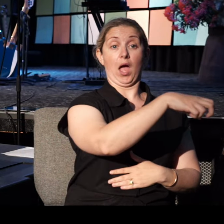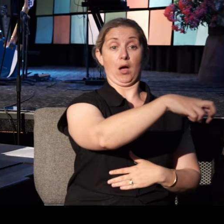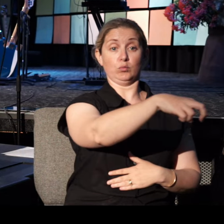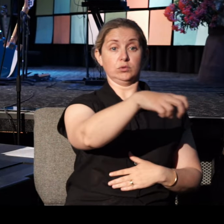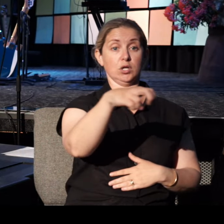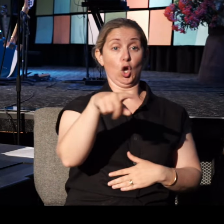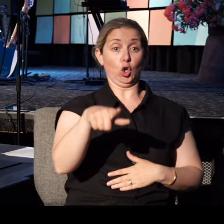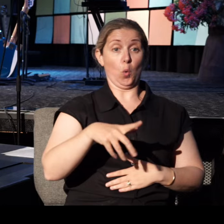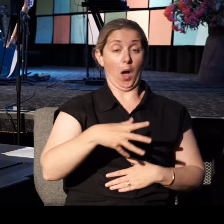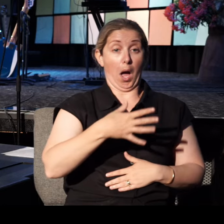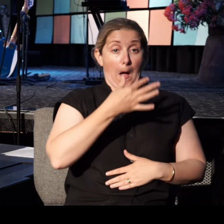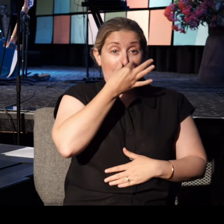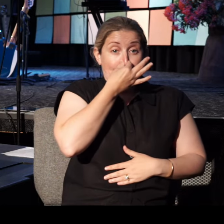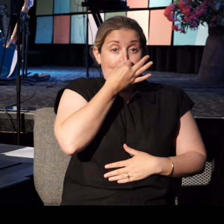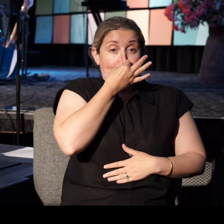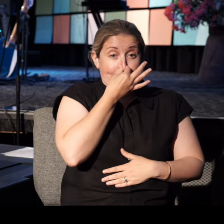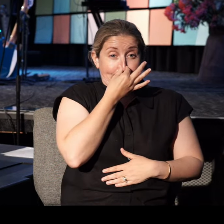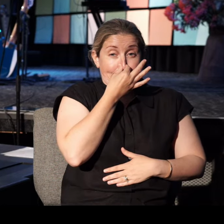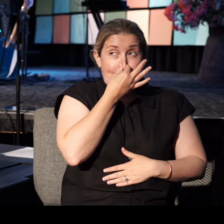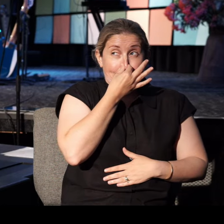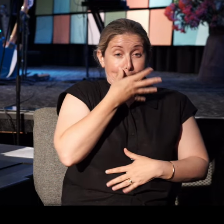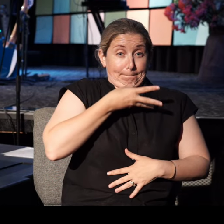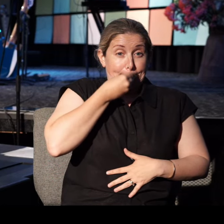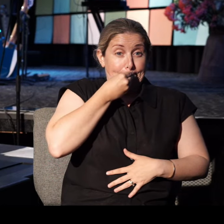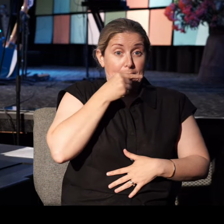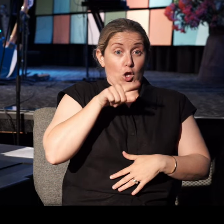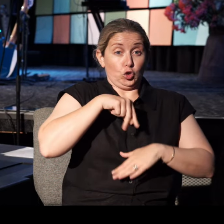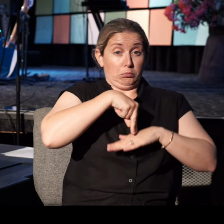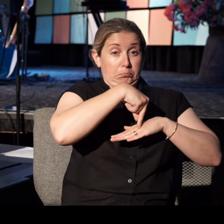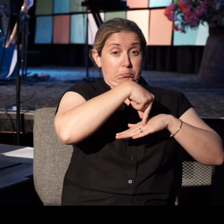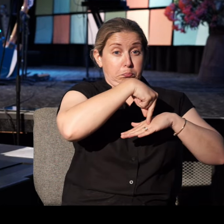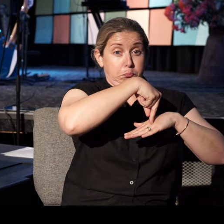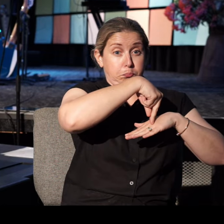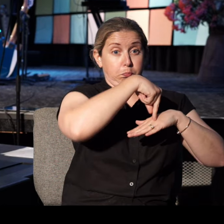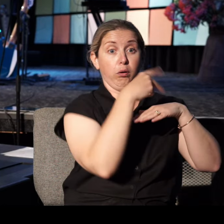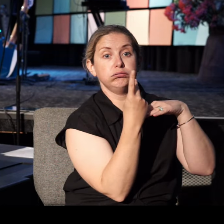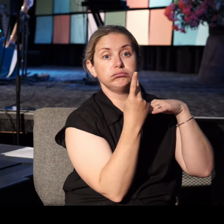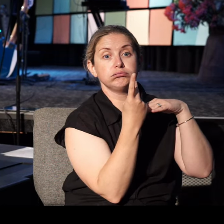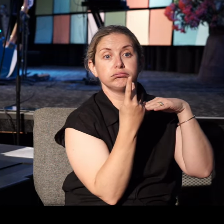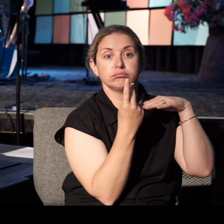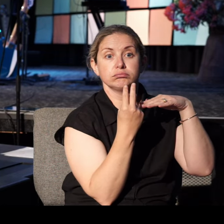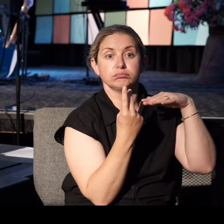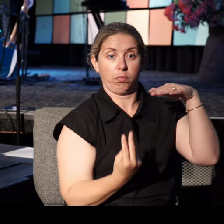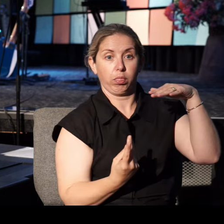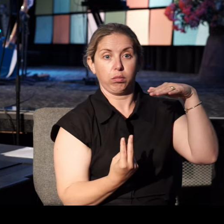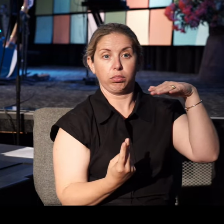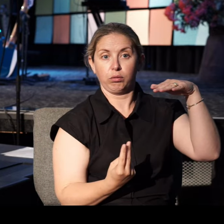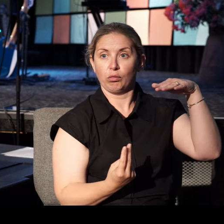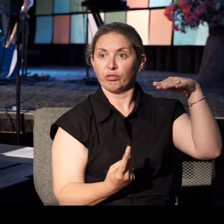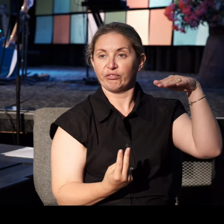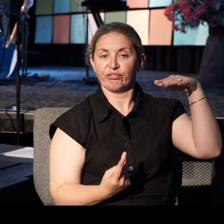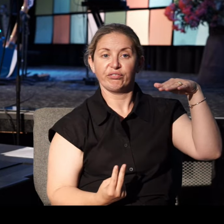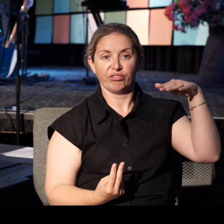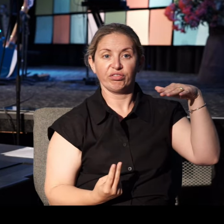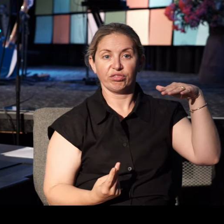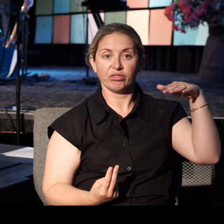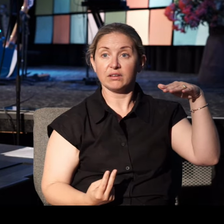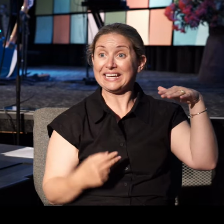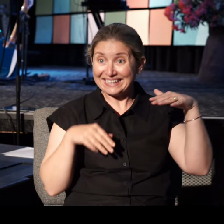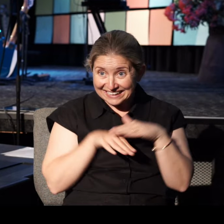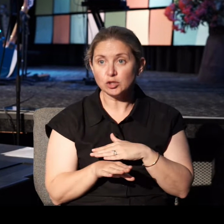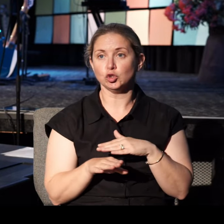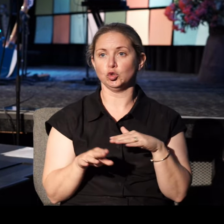you hold your breath too long and you cause yourself to go unconscious so that you fall into the tank. Yeah, you fall